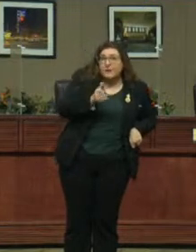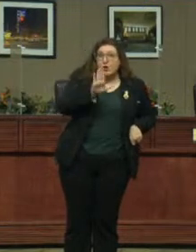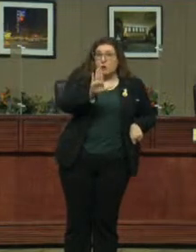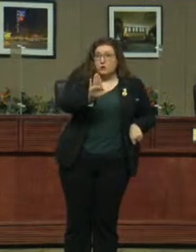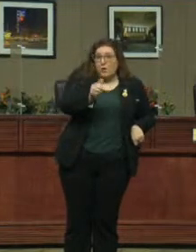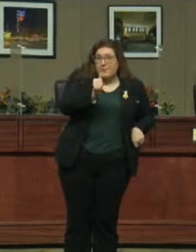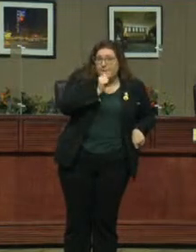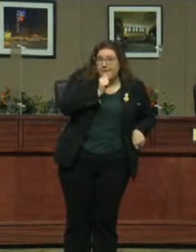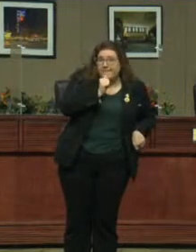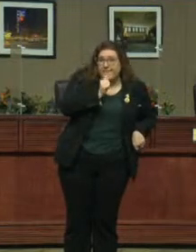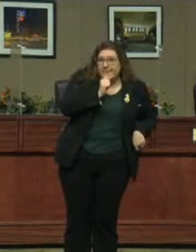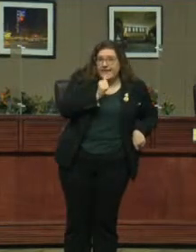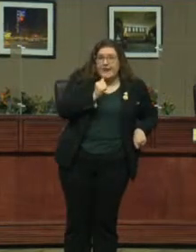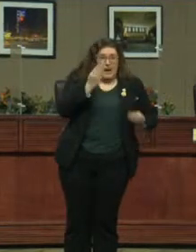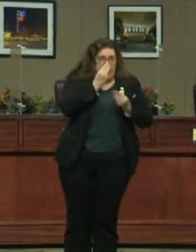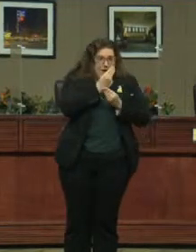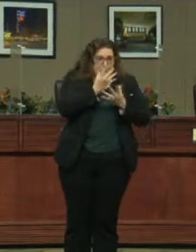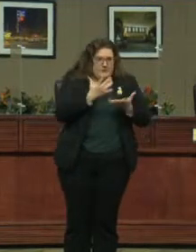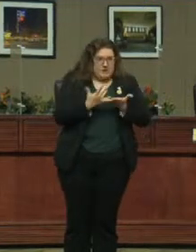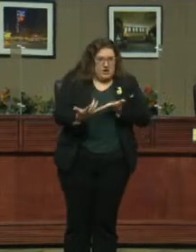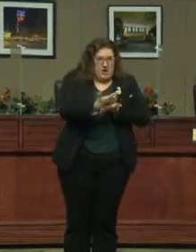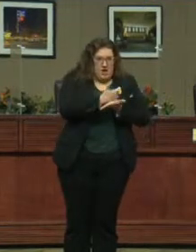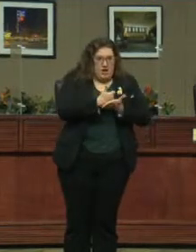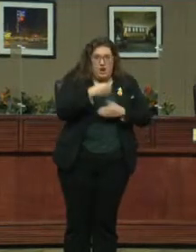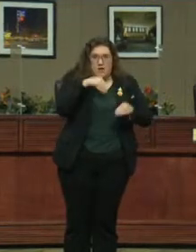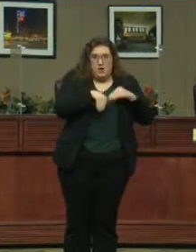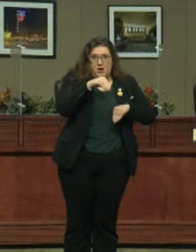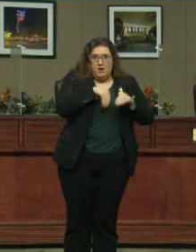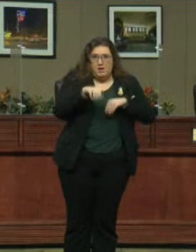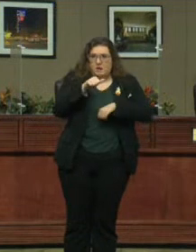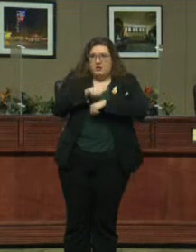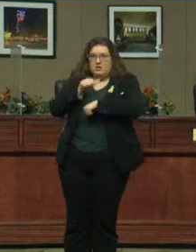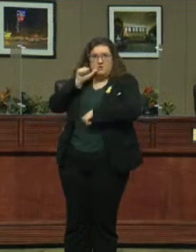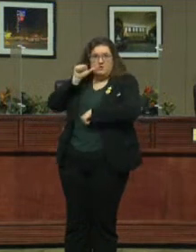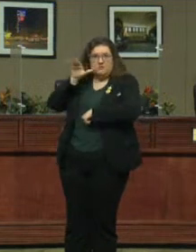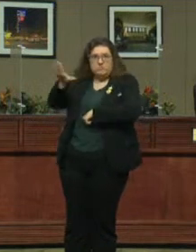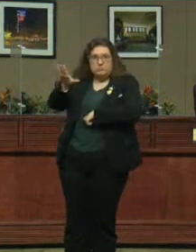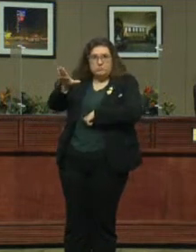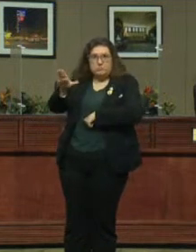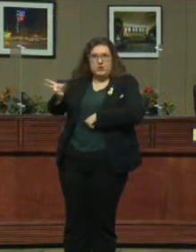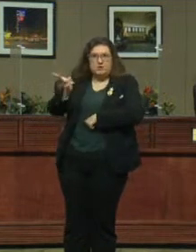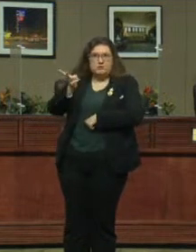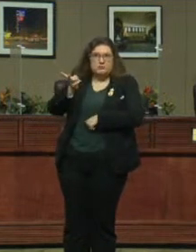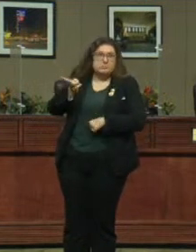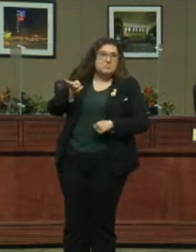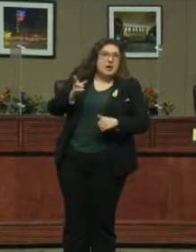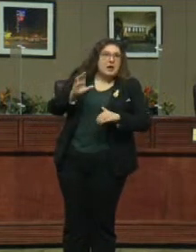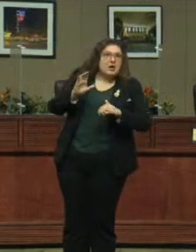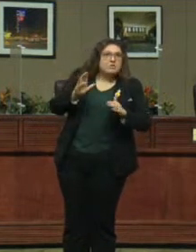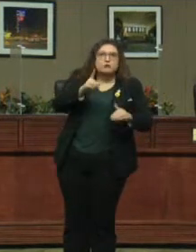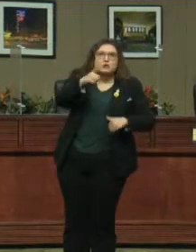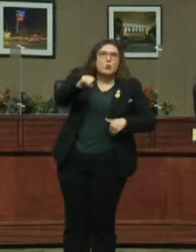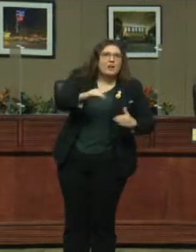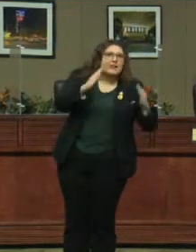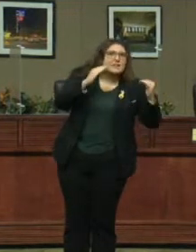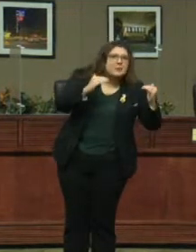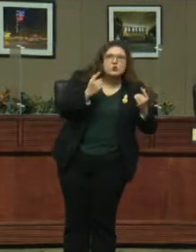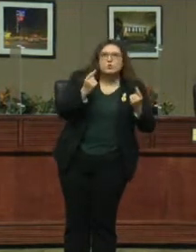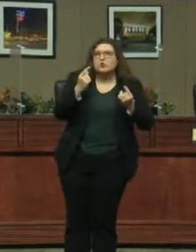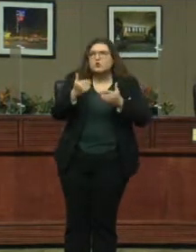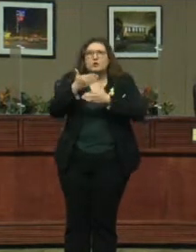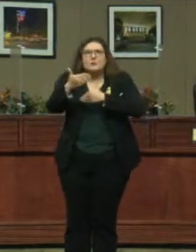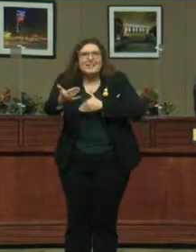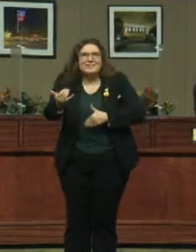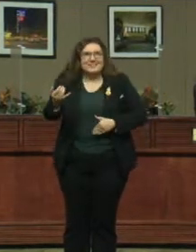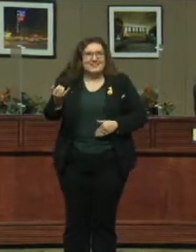the information that comes with the test, how to reach us, what to expect, what to do next. And